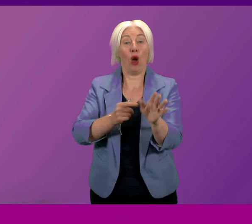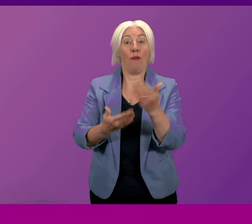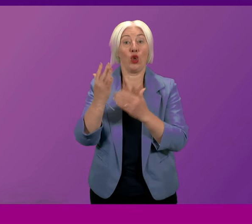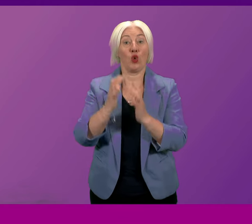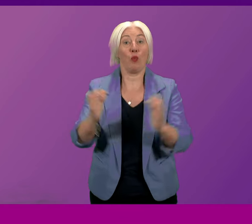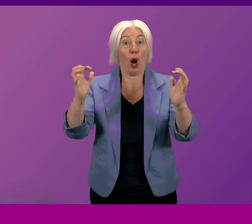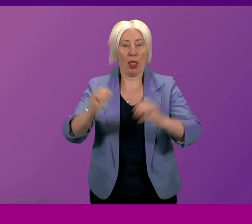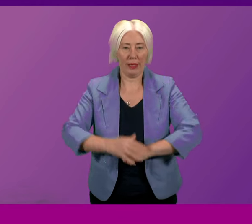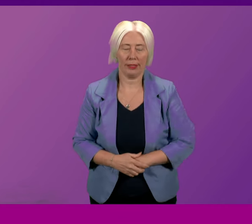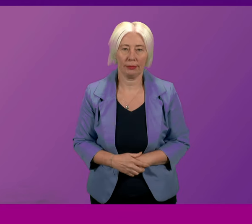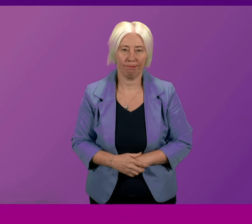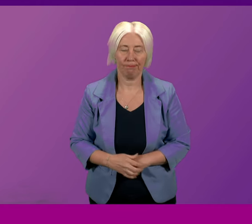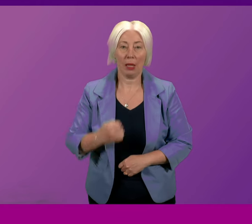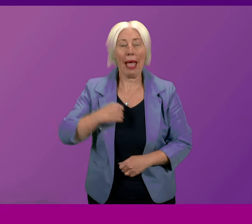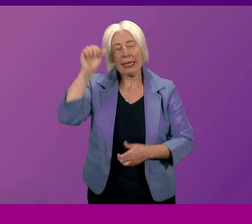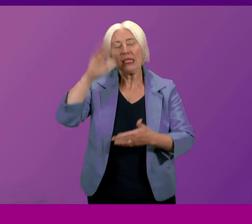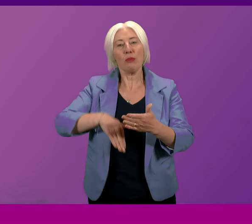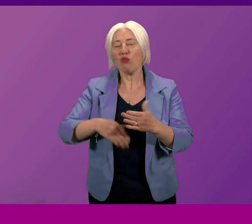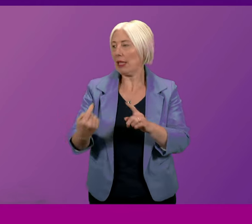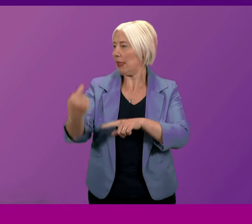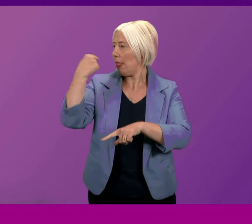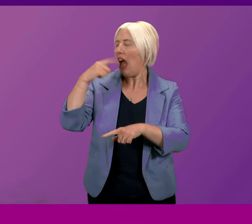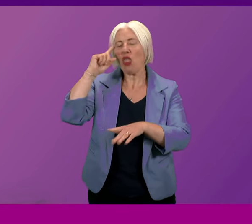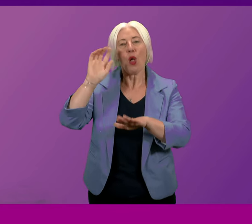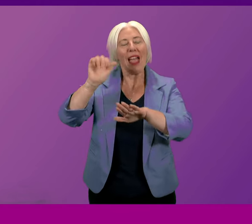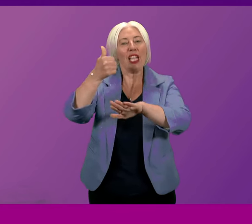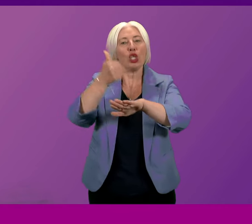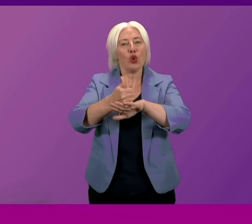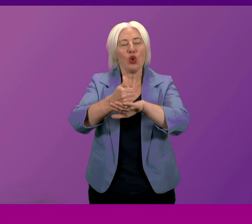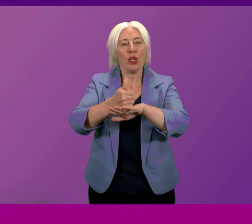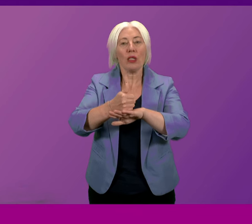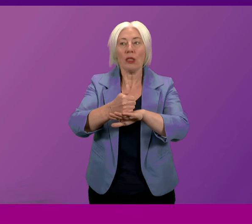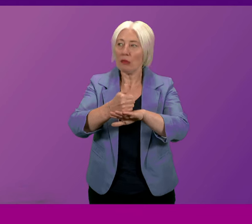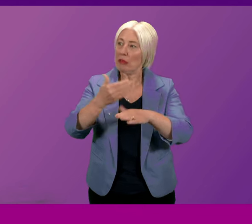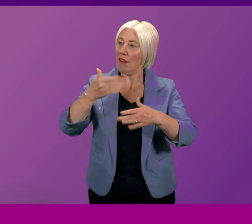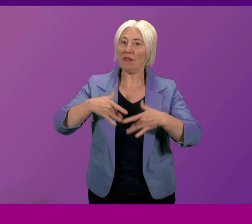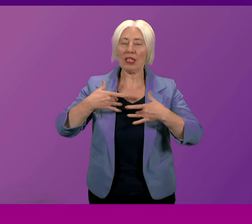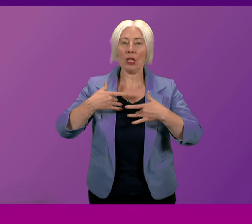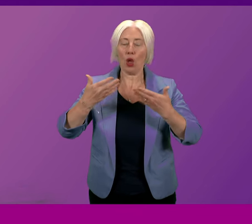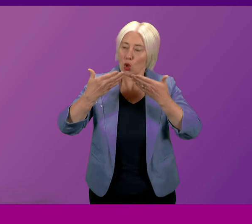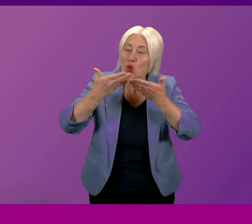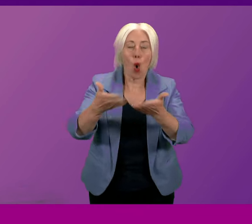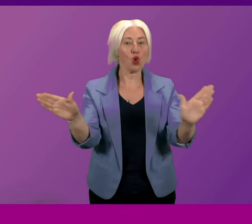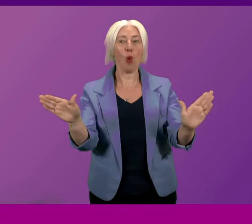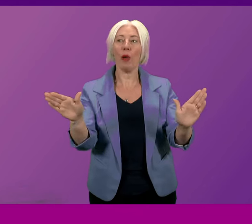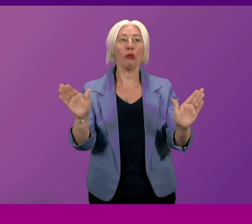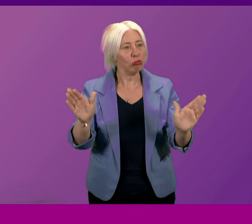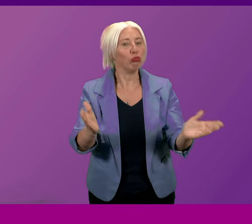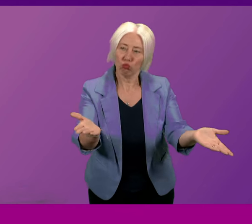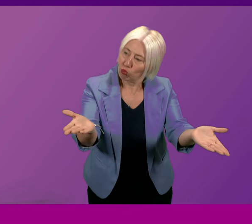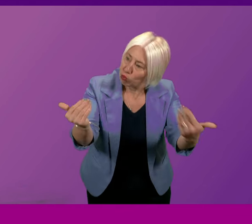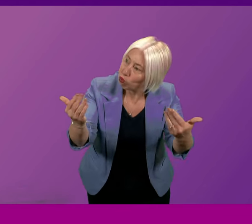And the experience I had was of an institution with its doors open, where we were welcomed in a spirit